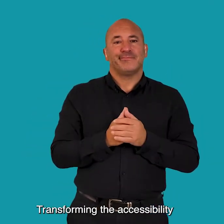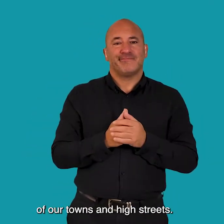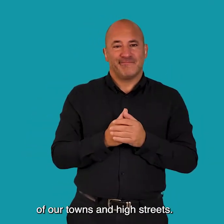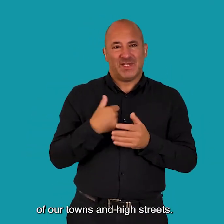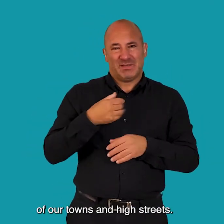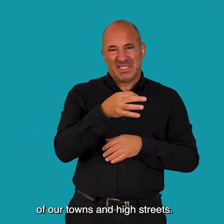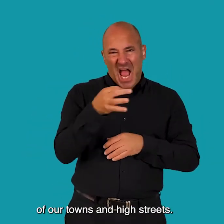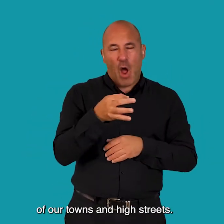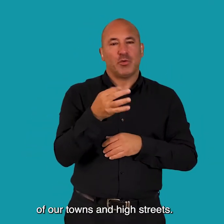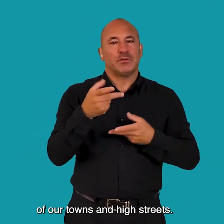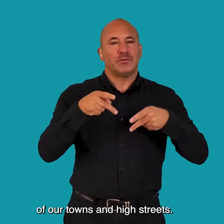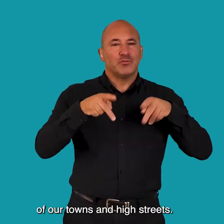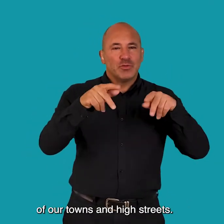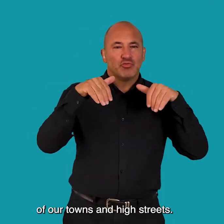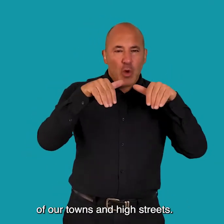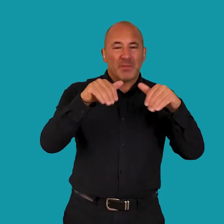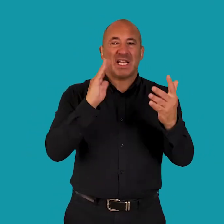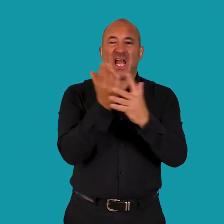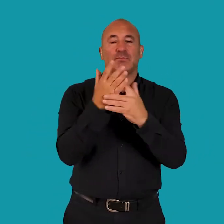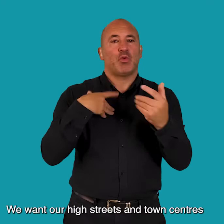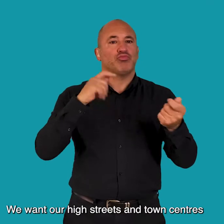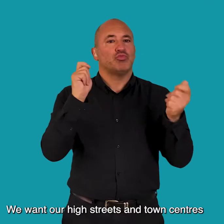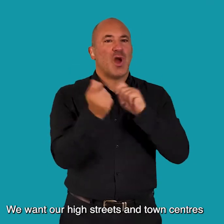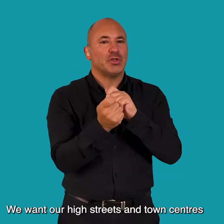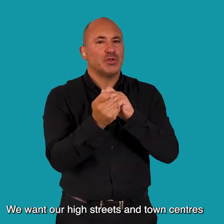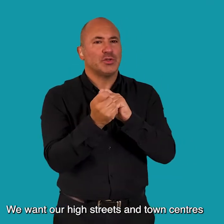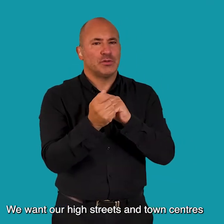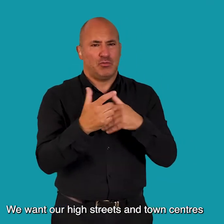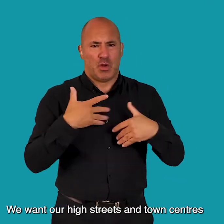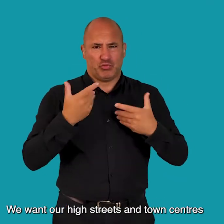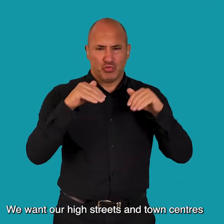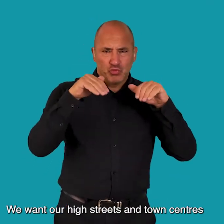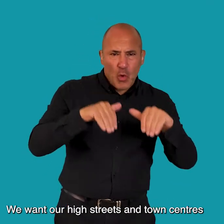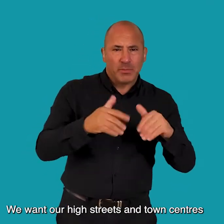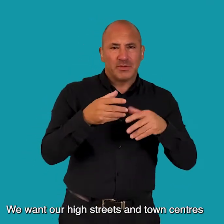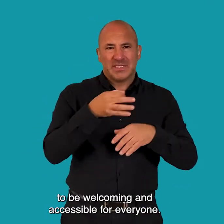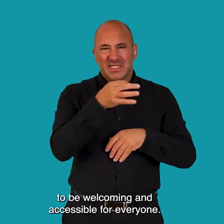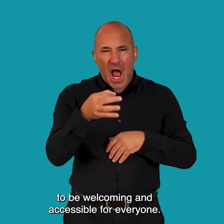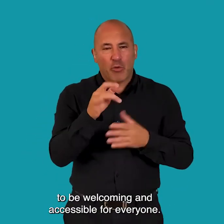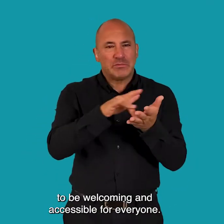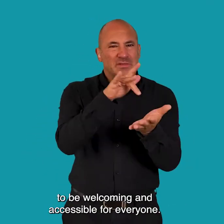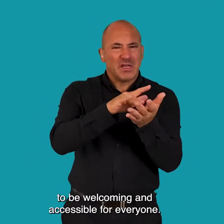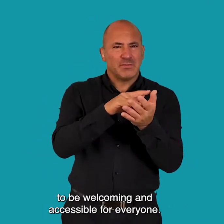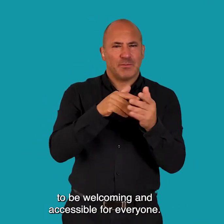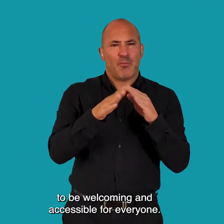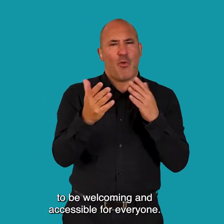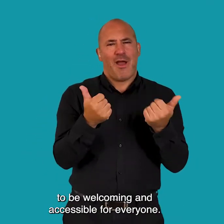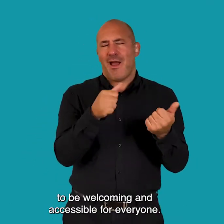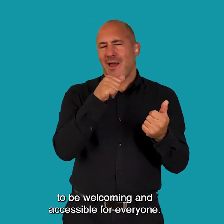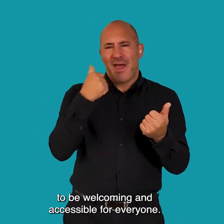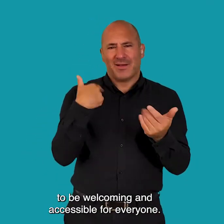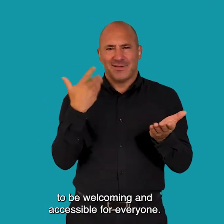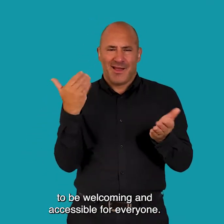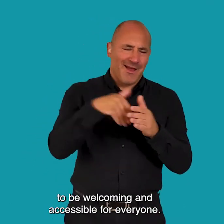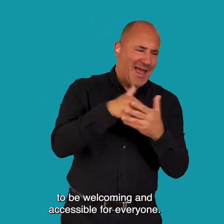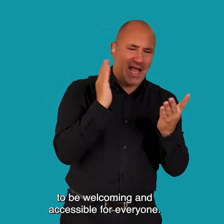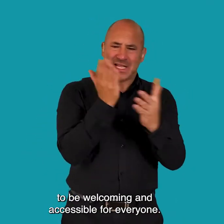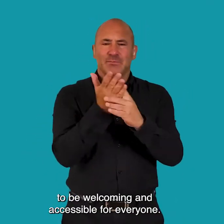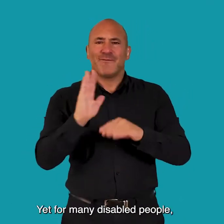of our towns and high streets. We want our high streets and town centres to be welcoming and accessible for everyone, yet for